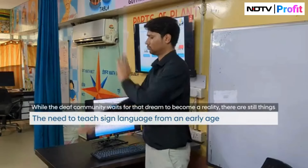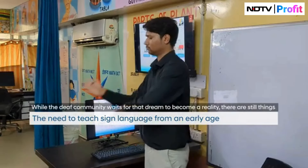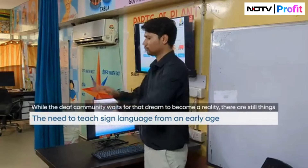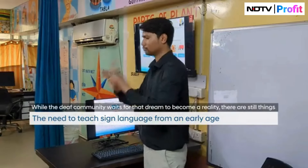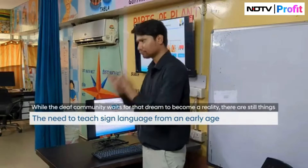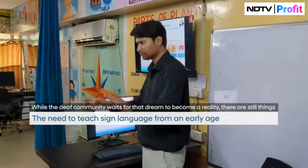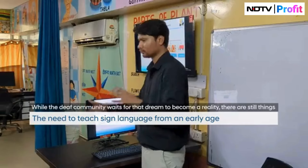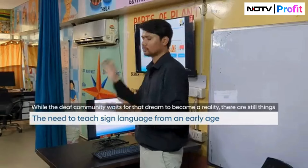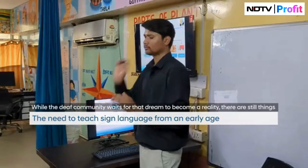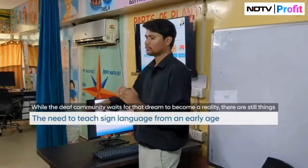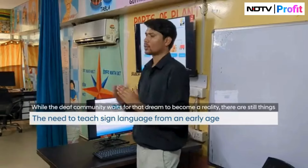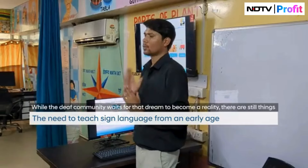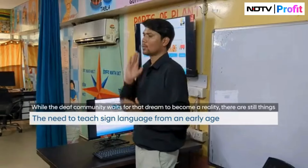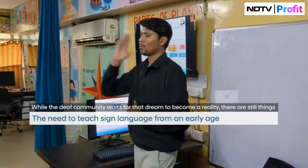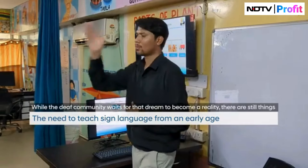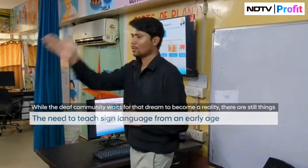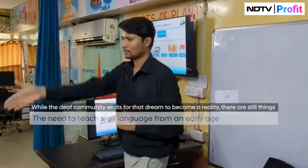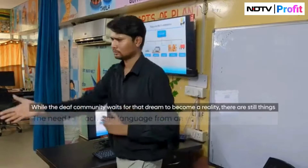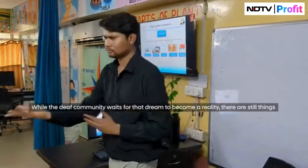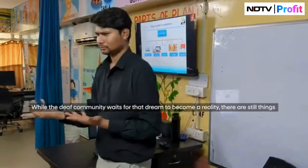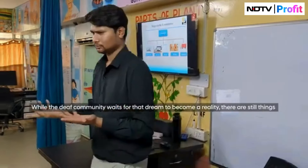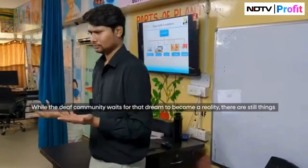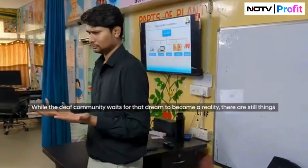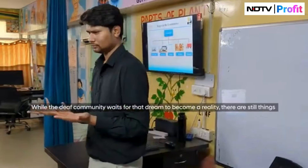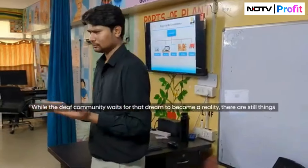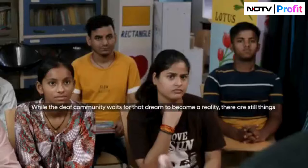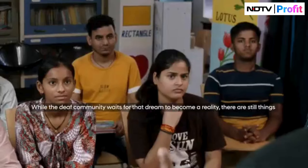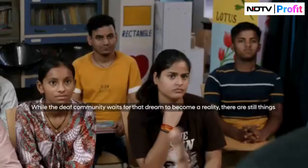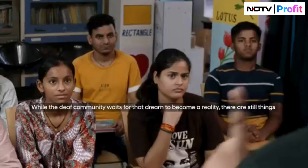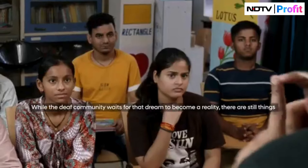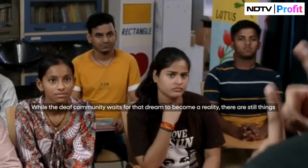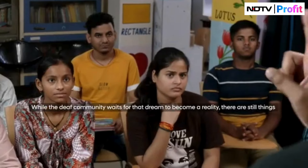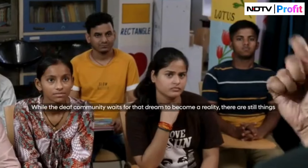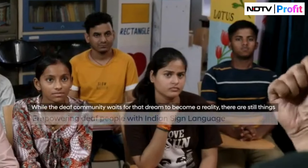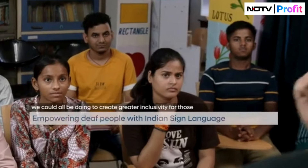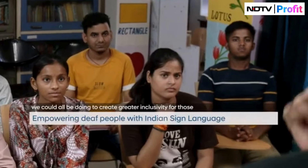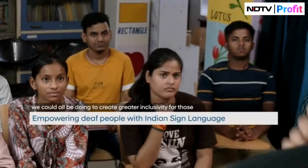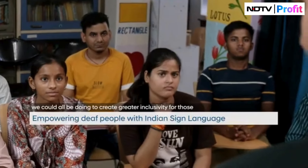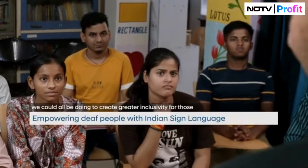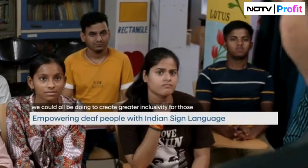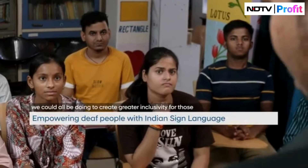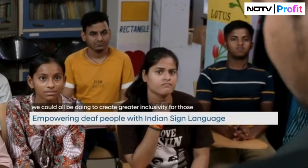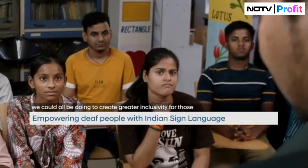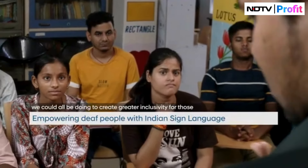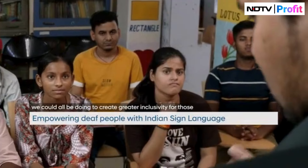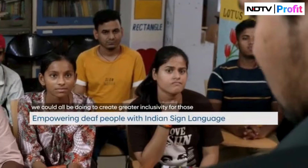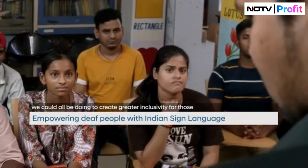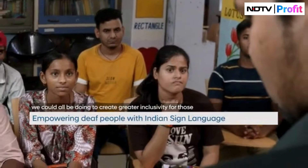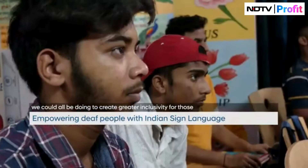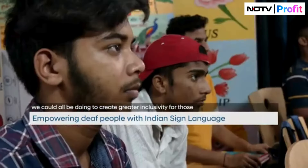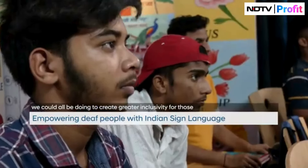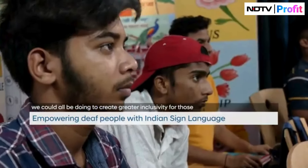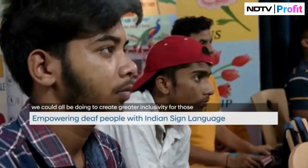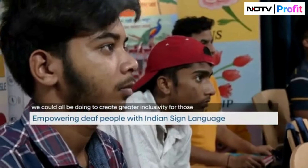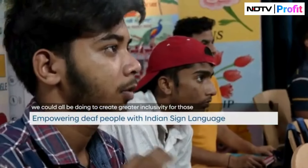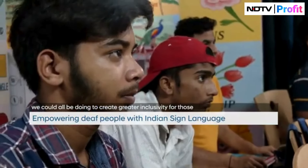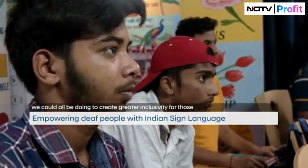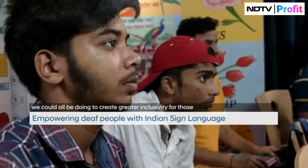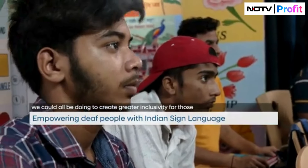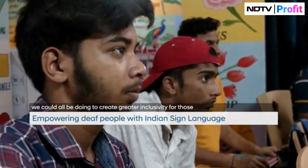deaf community waits for that dream to become a reality, there are still things we could all be doing to create greater inclusivity for those